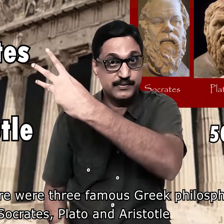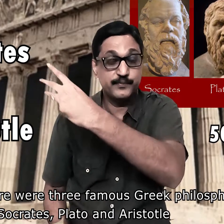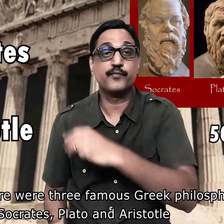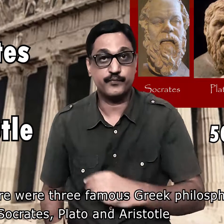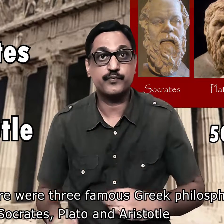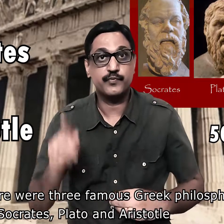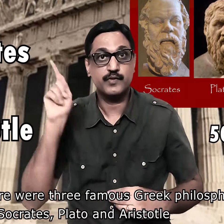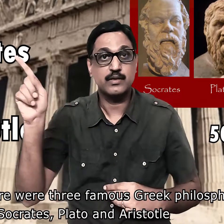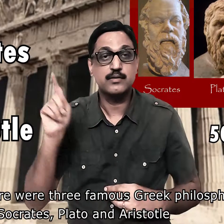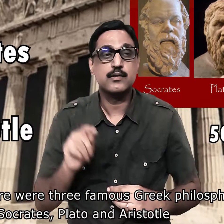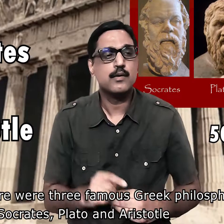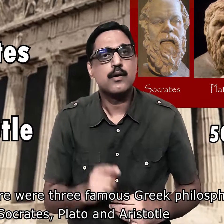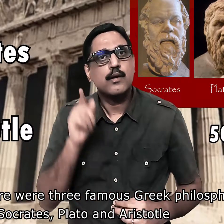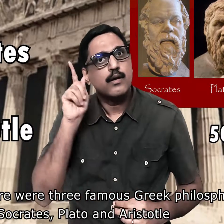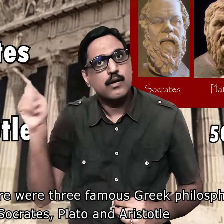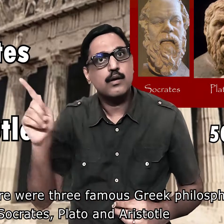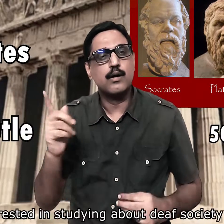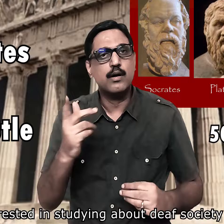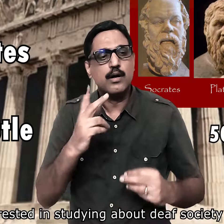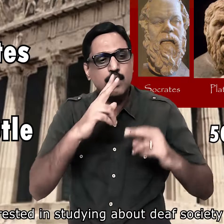Socrates, Plato, and Aristotle.